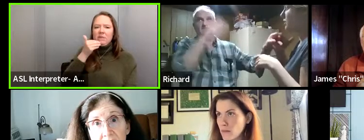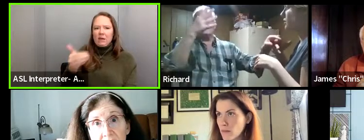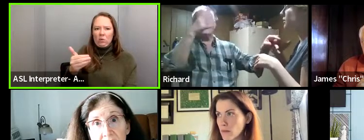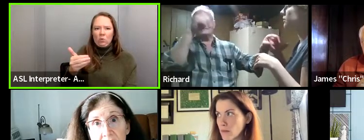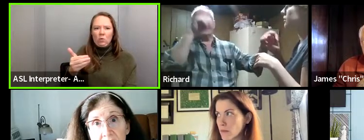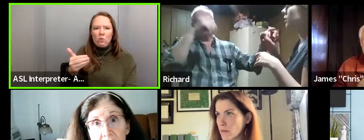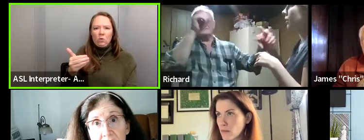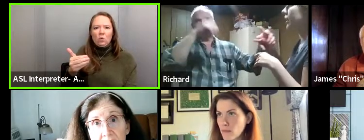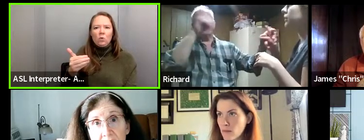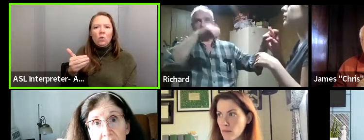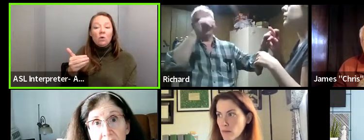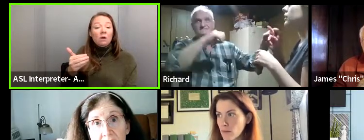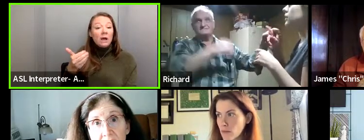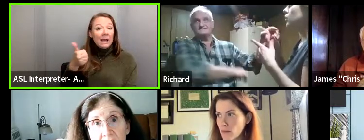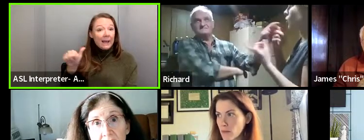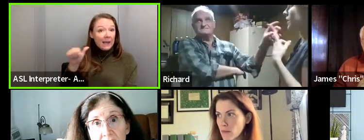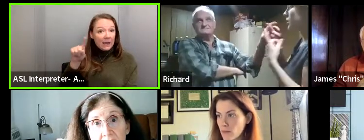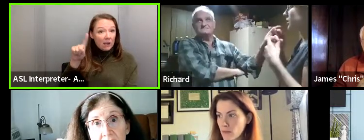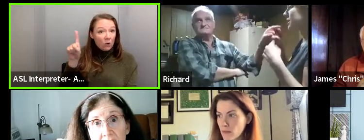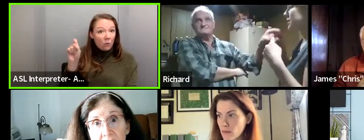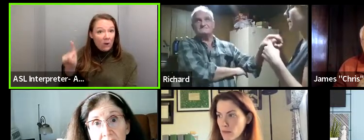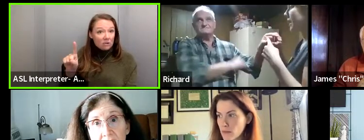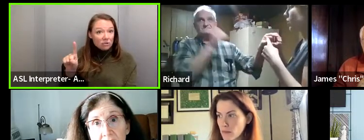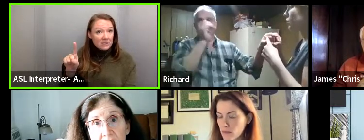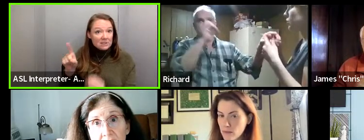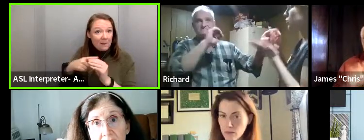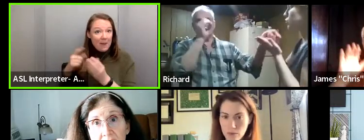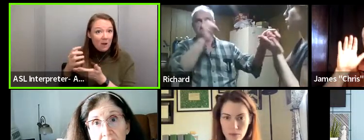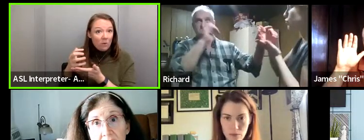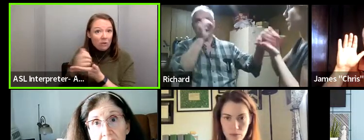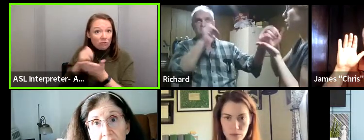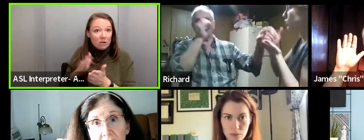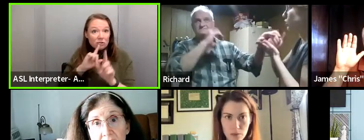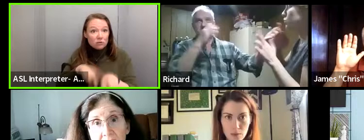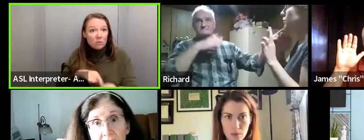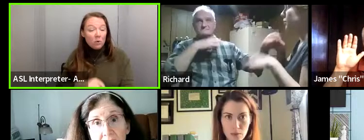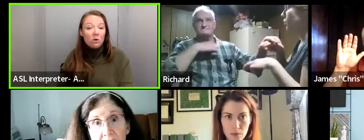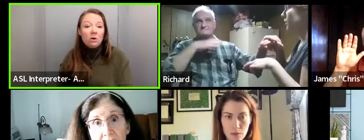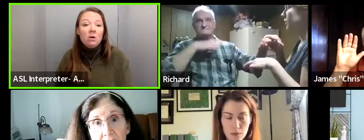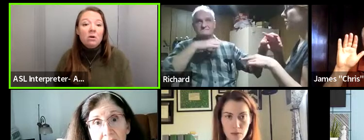So are there any questions on the treasurer's report?